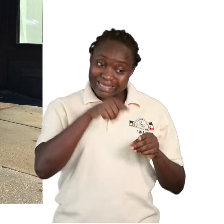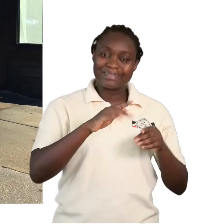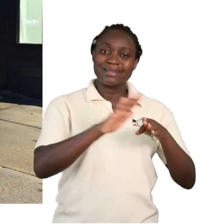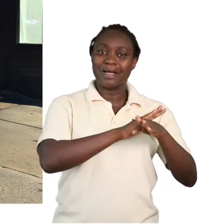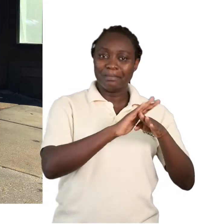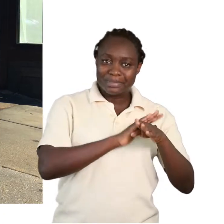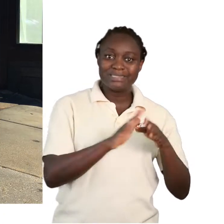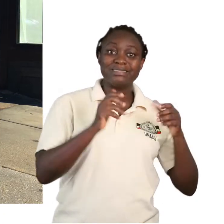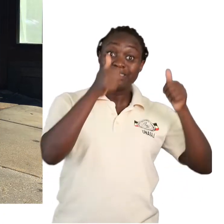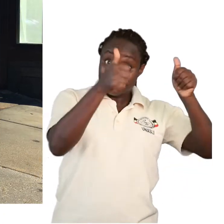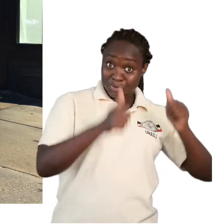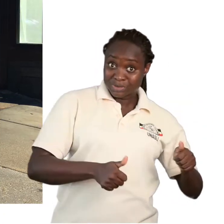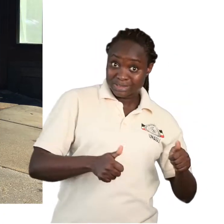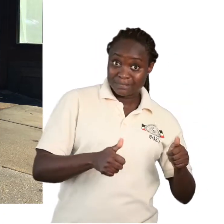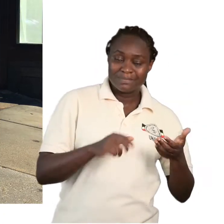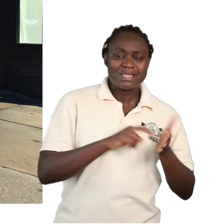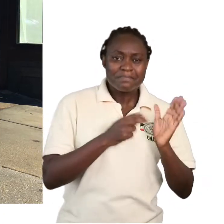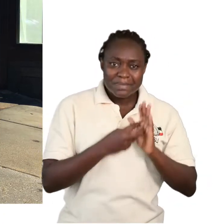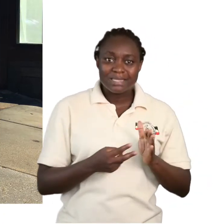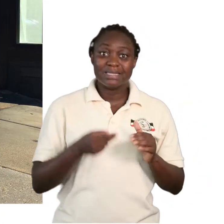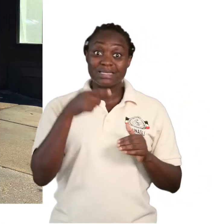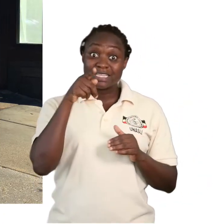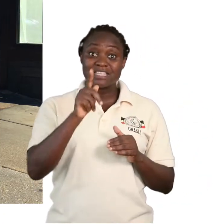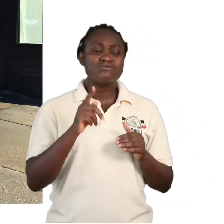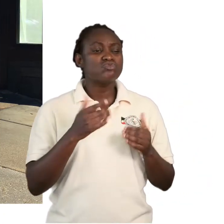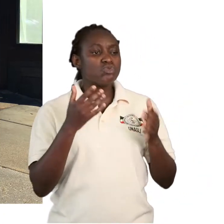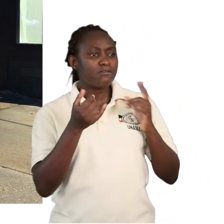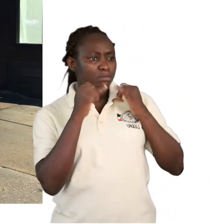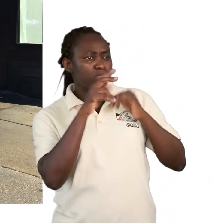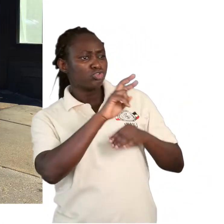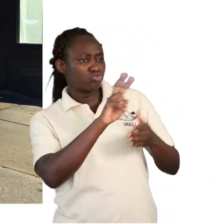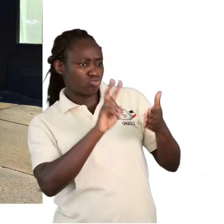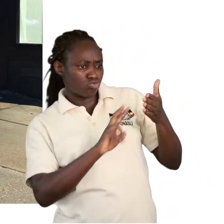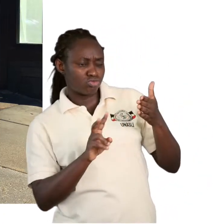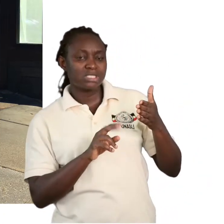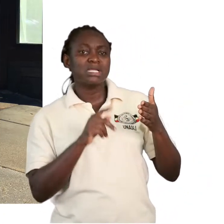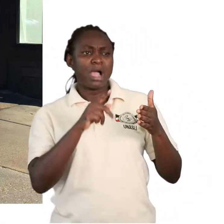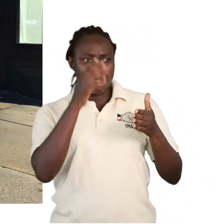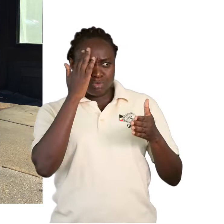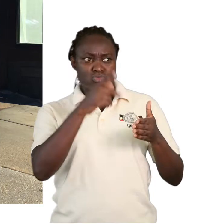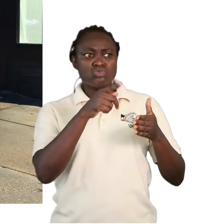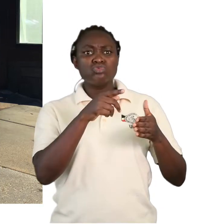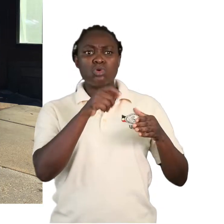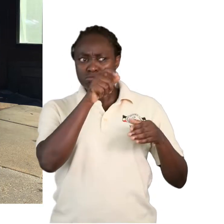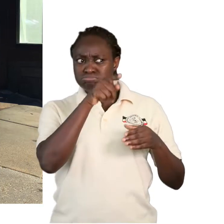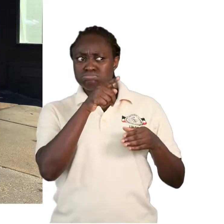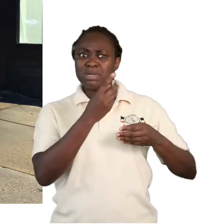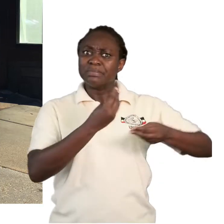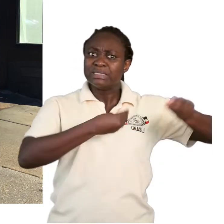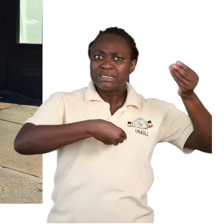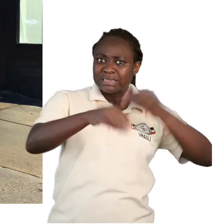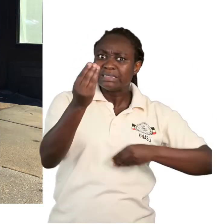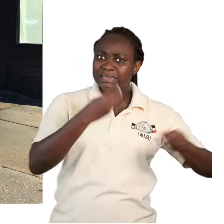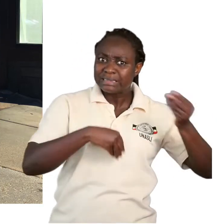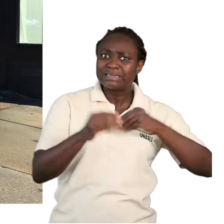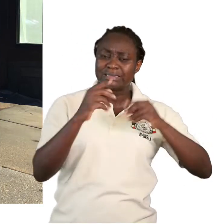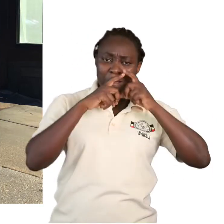means that the message there, once you access, it is for sale. It's all about